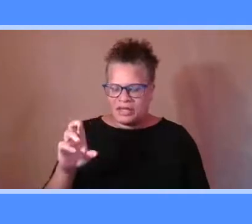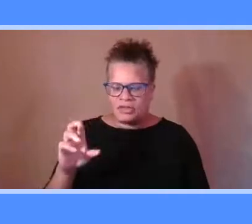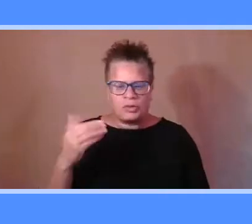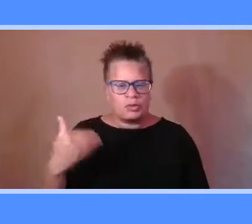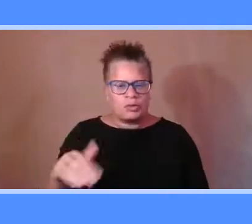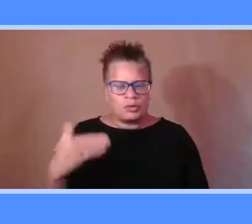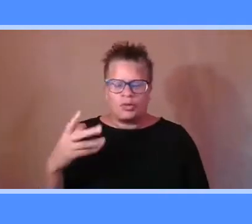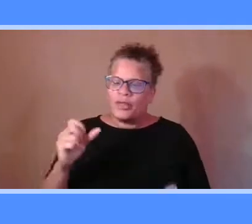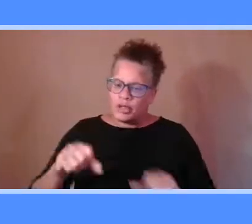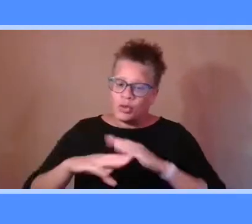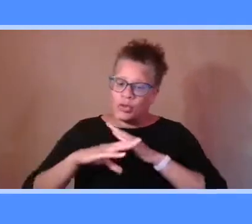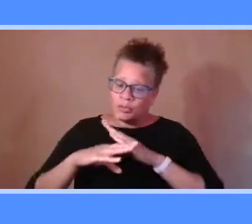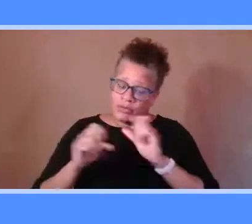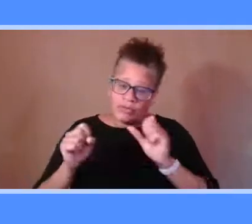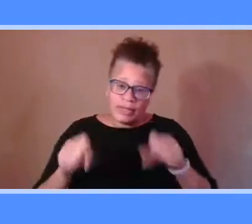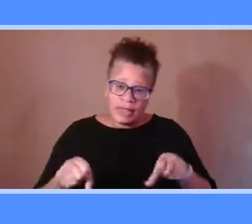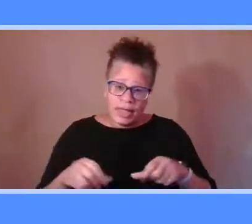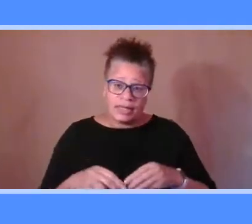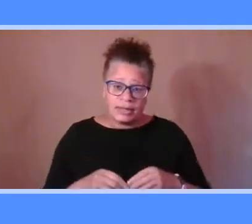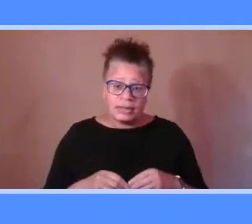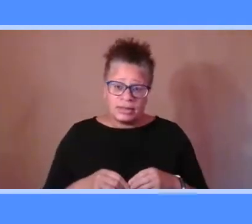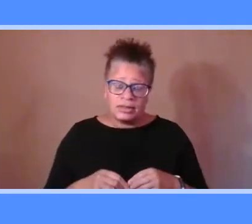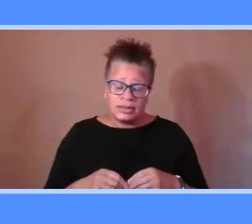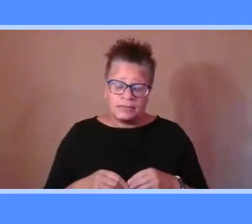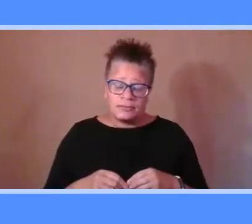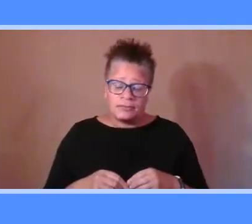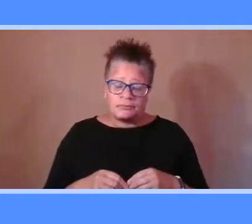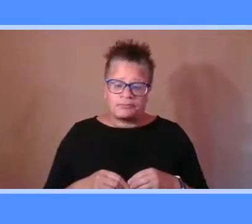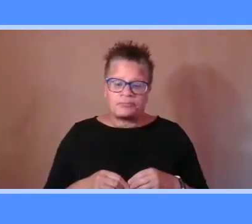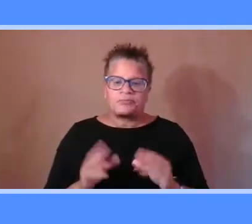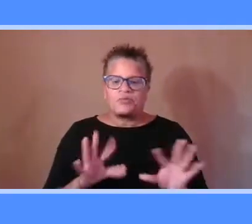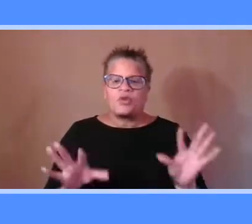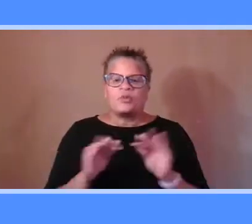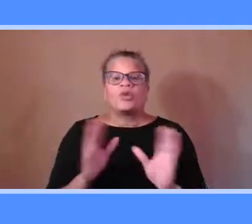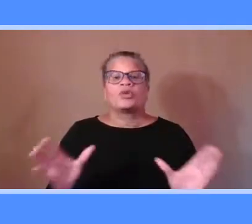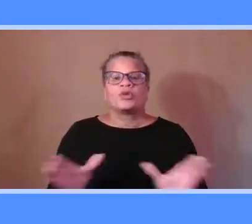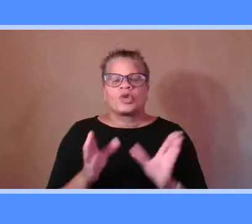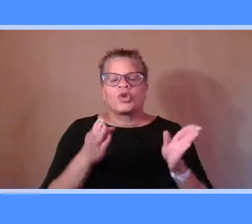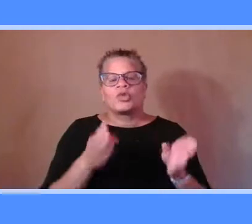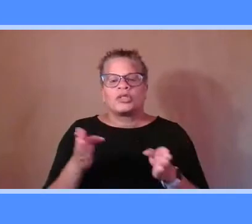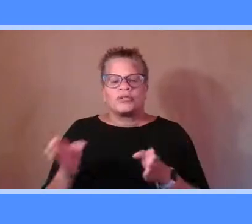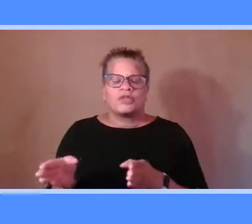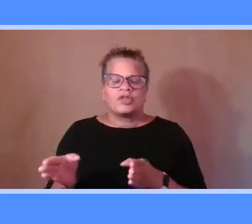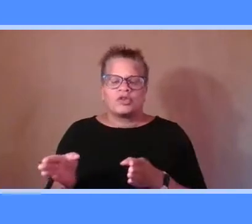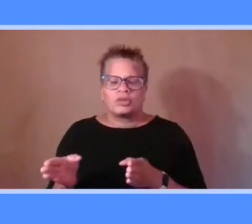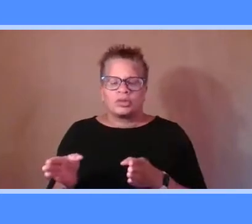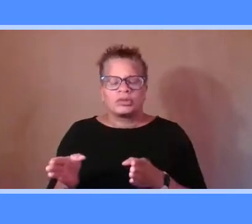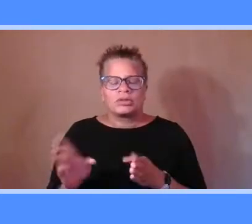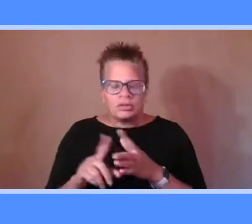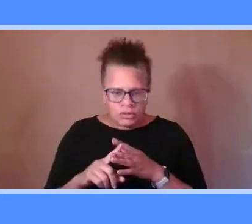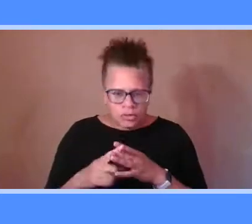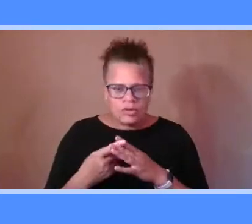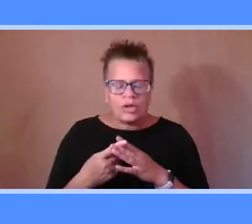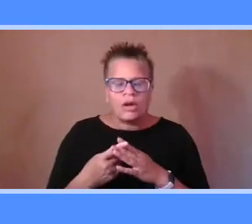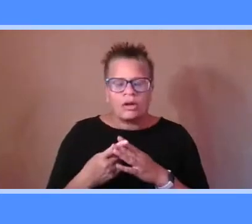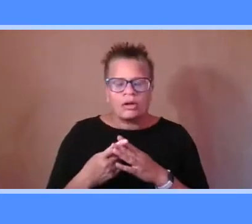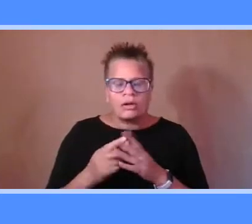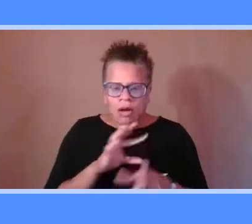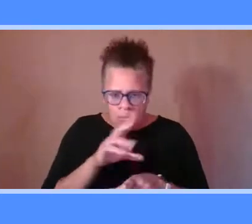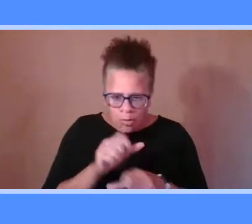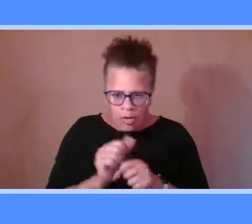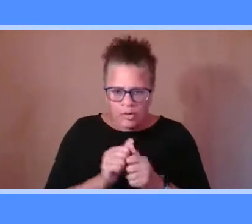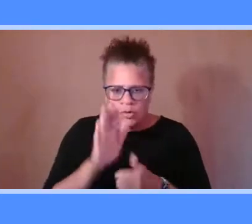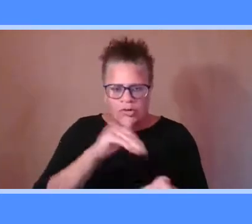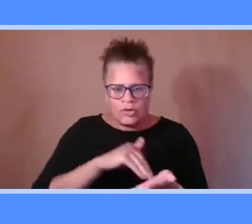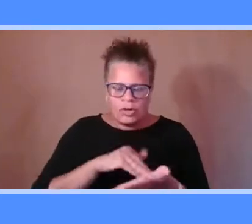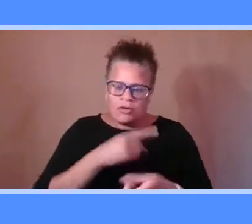entirely preventable, right? And so we just want to encourage people to start making those appointments for